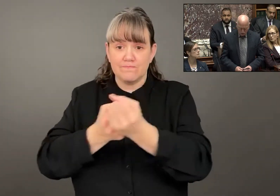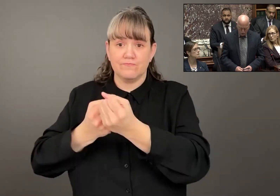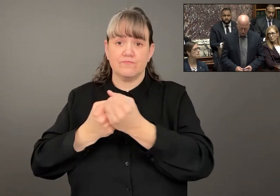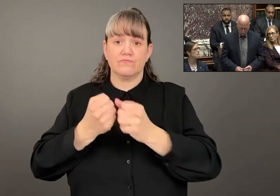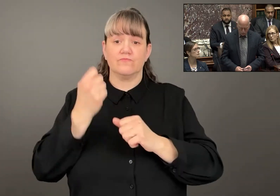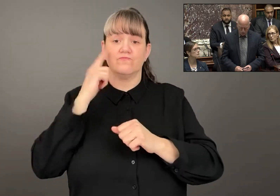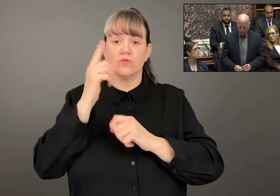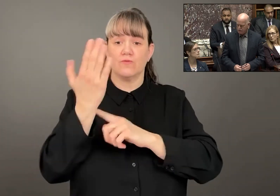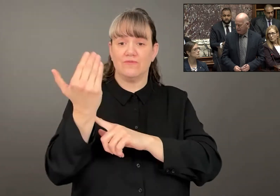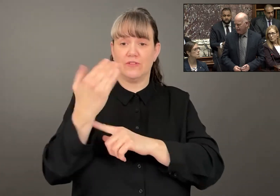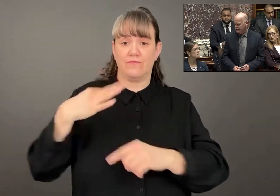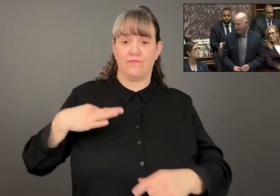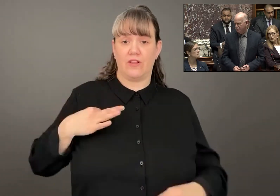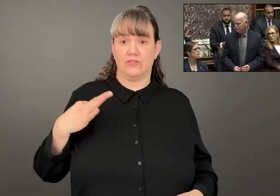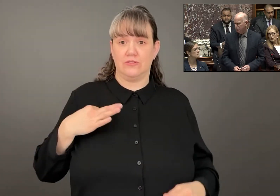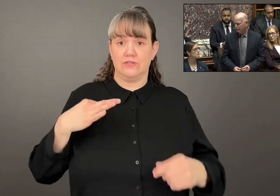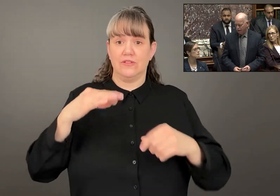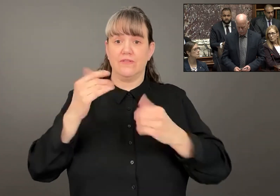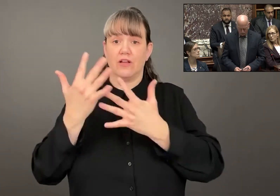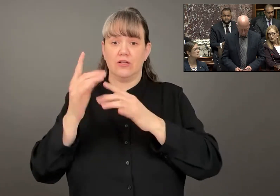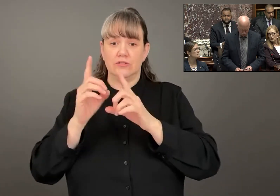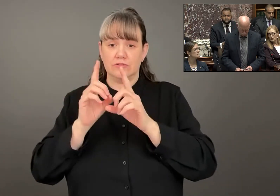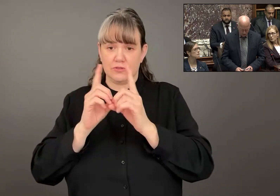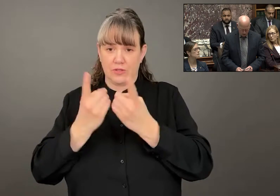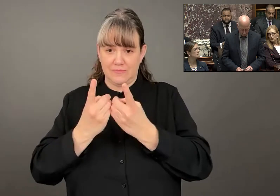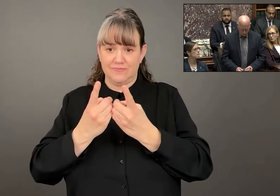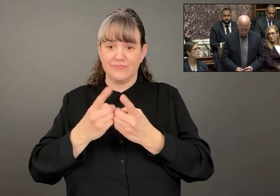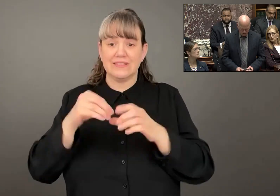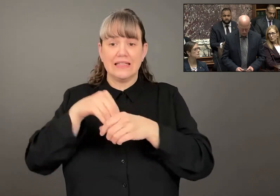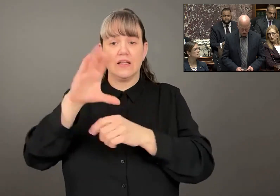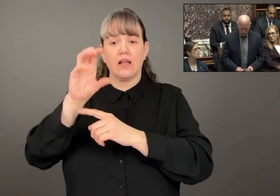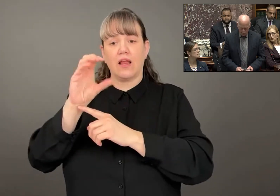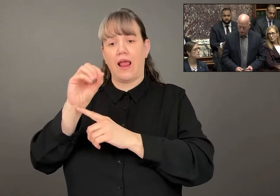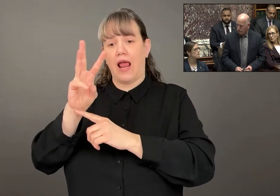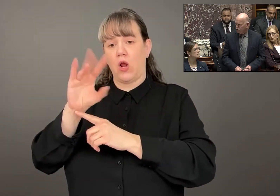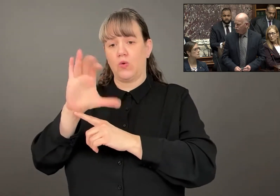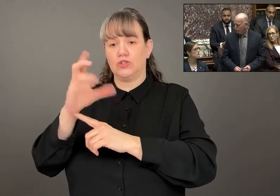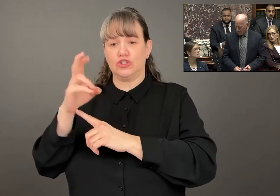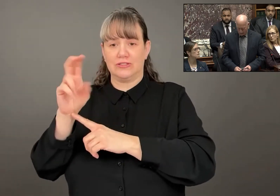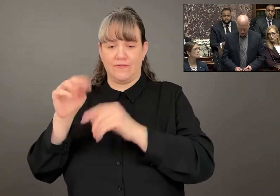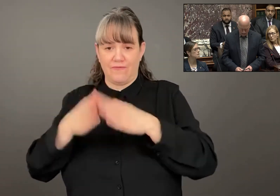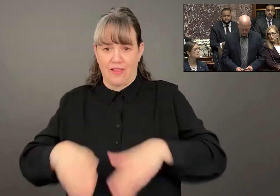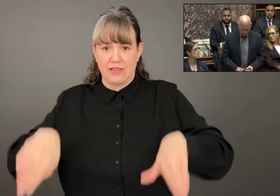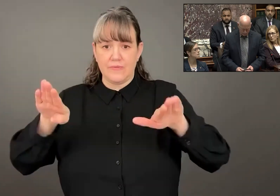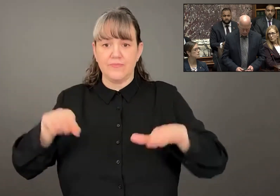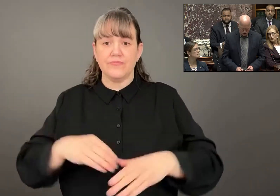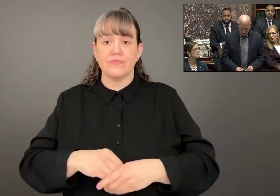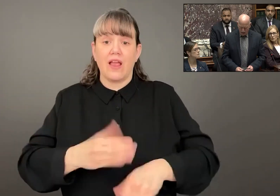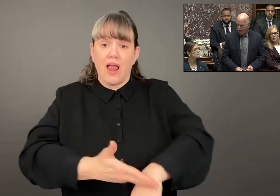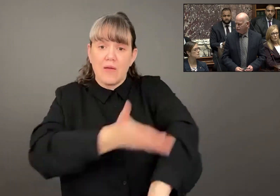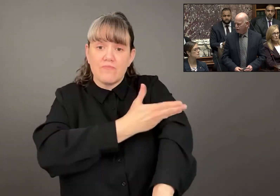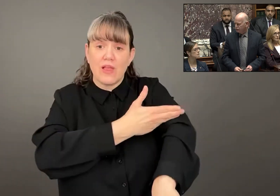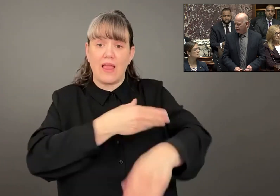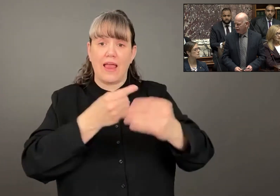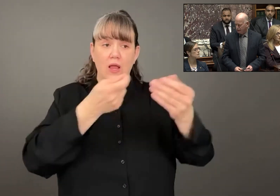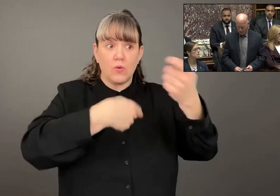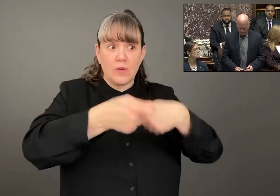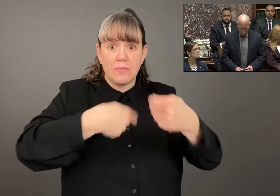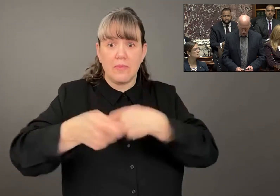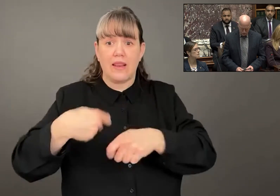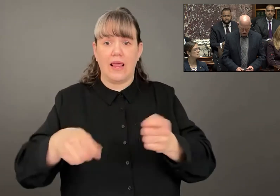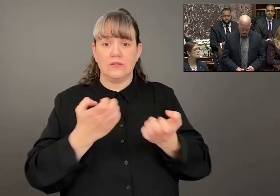replacing equipment for Sandspit volunteer firefighters. Thank you, New relay tanks, hands-on